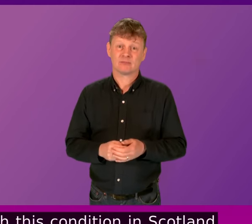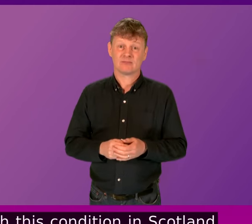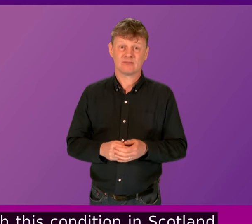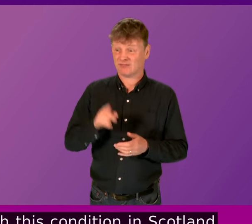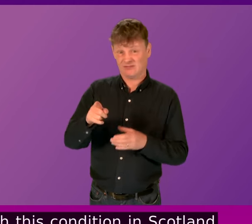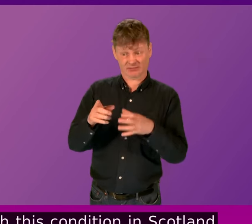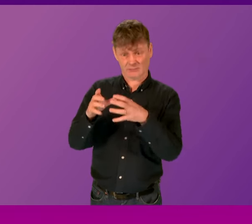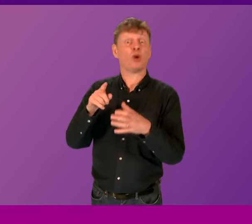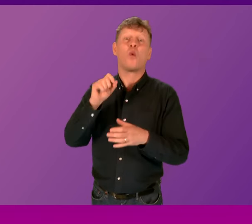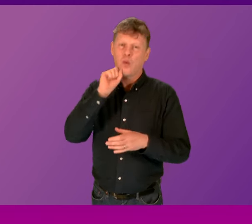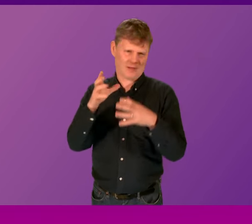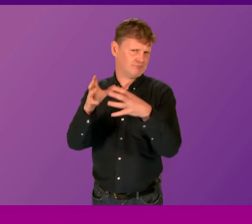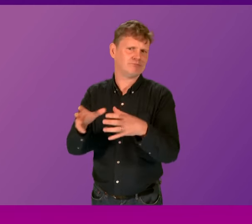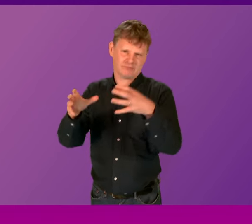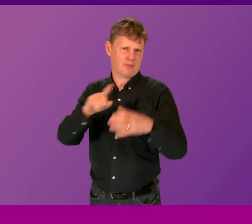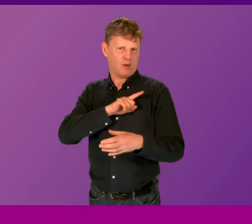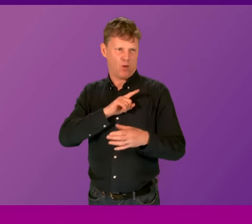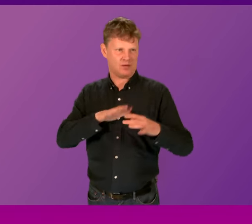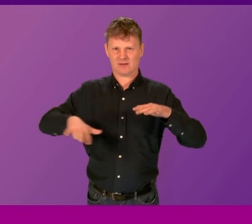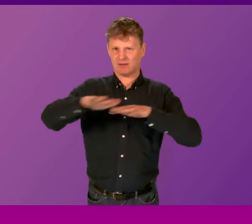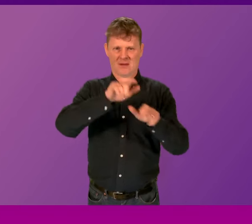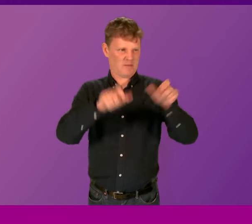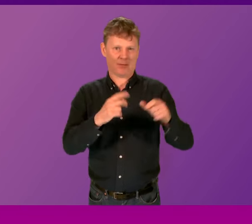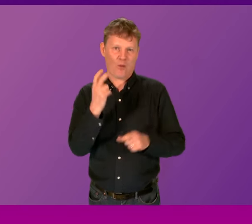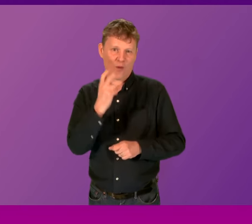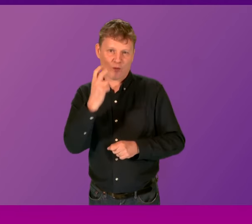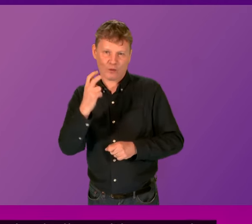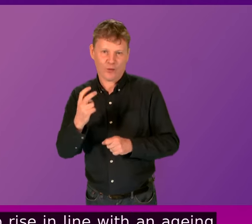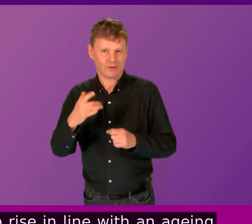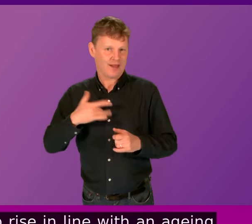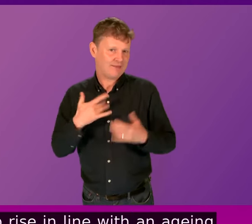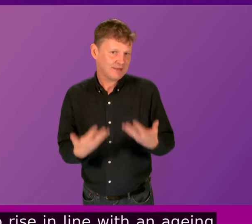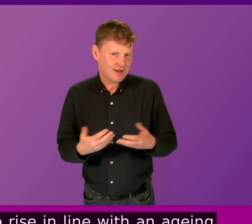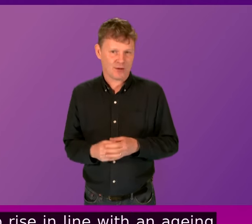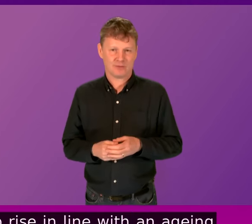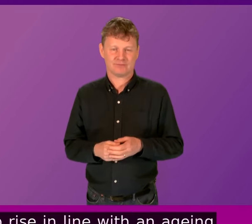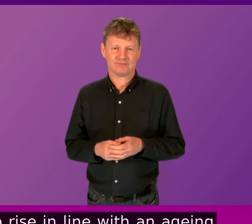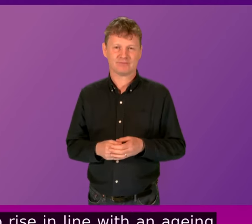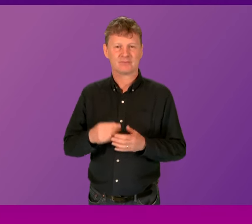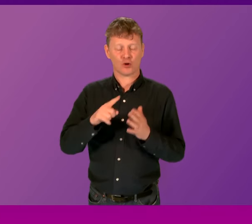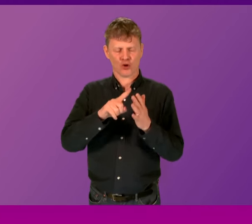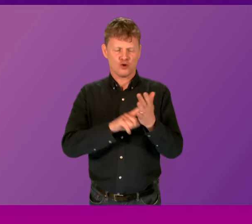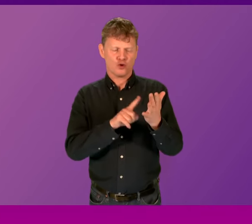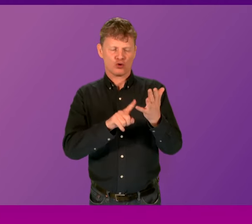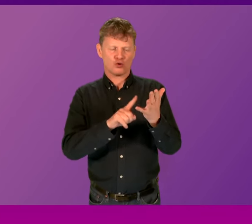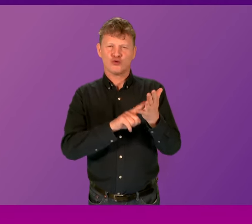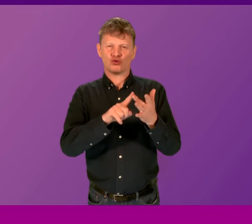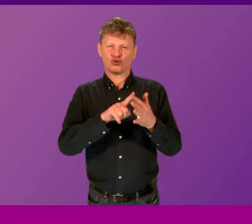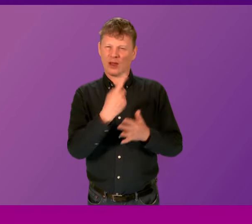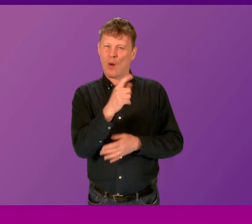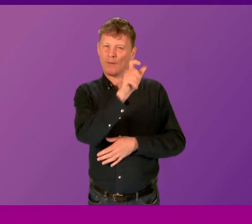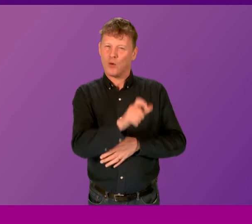is set to rise in line with an ageing population. Presiding Officer, I'd like to highlight Julie's case with her